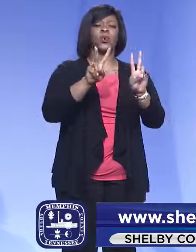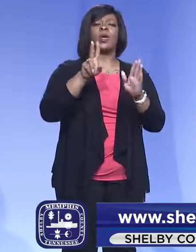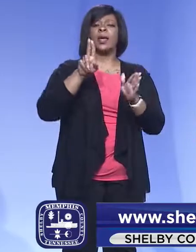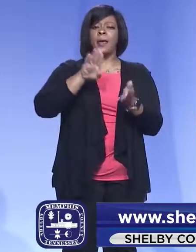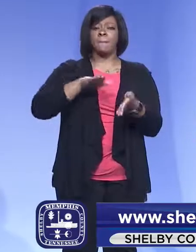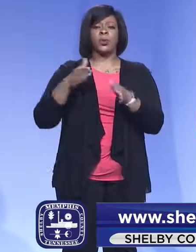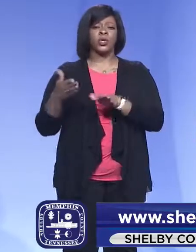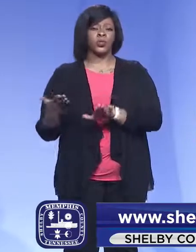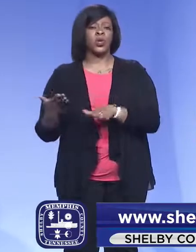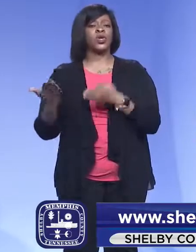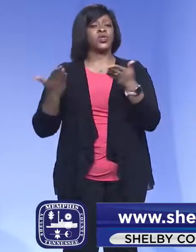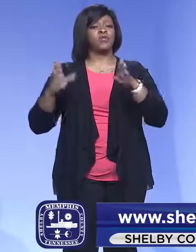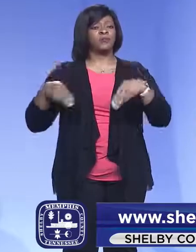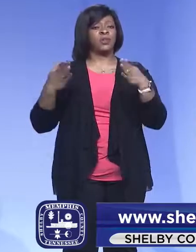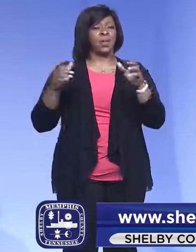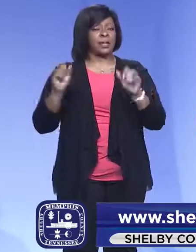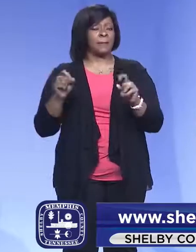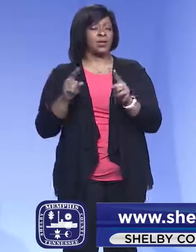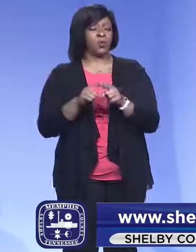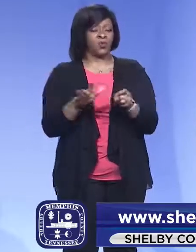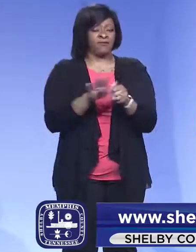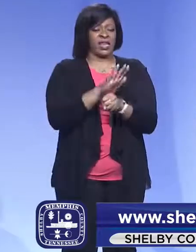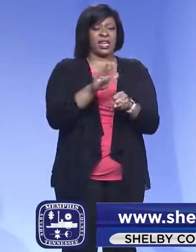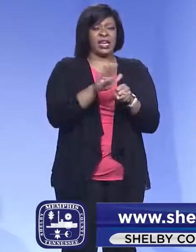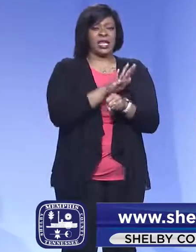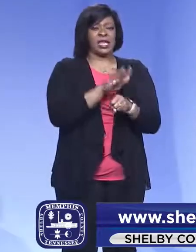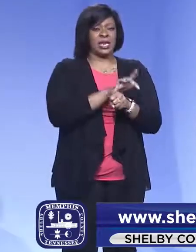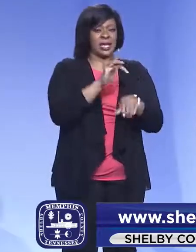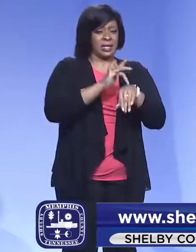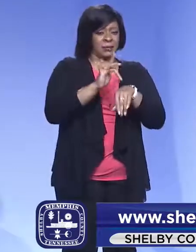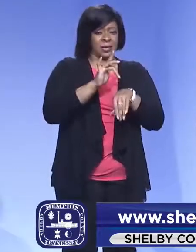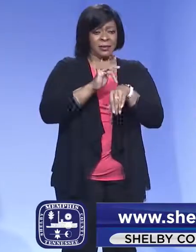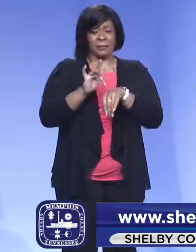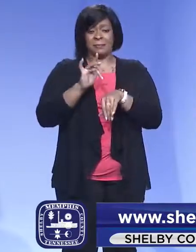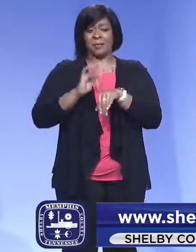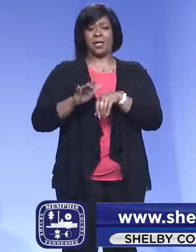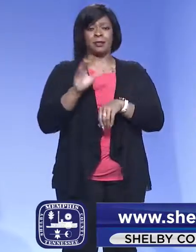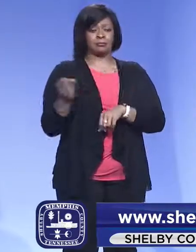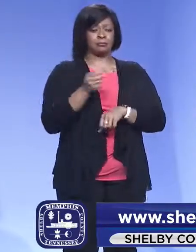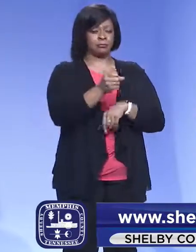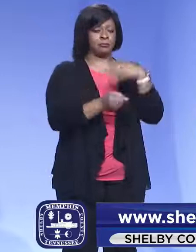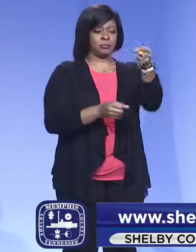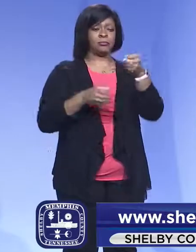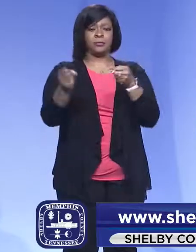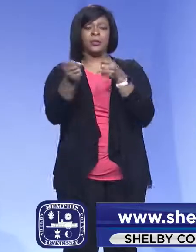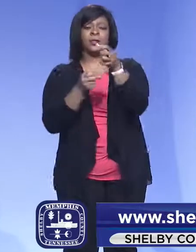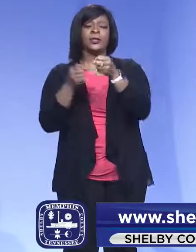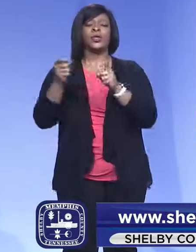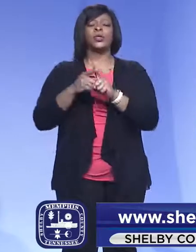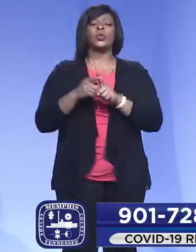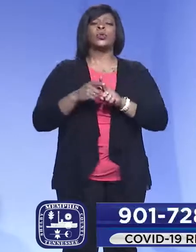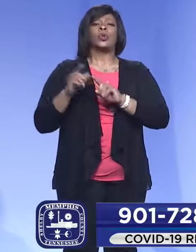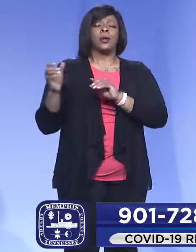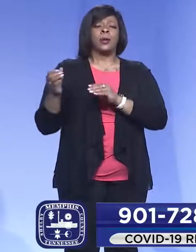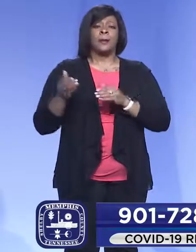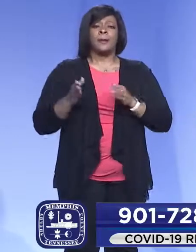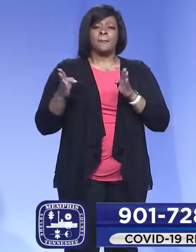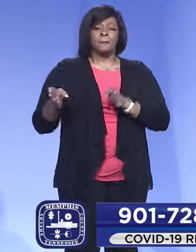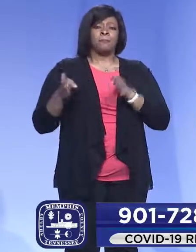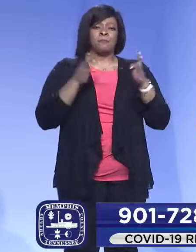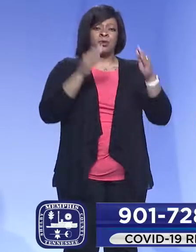service providers to be able to fill in to those empty slots, and particularly to move into